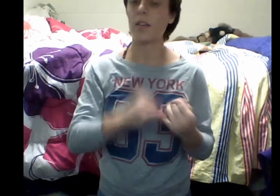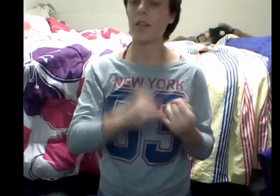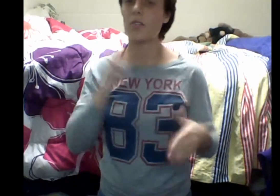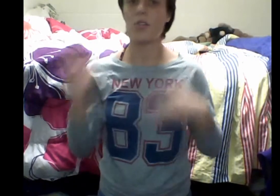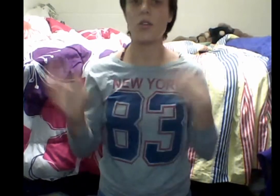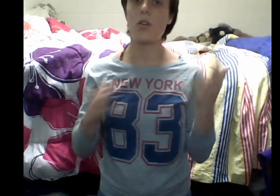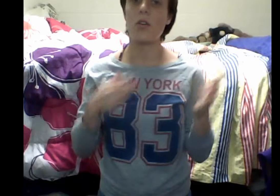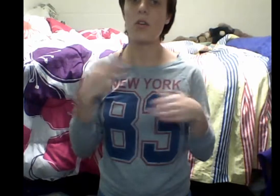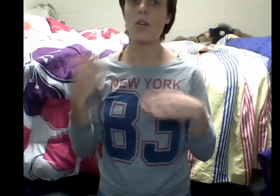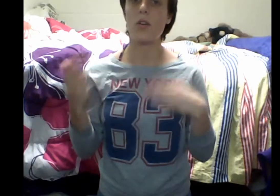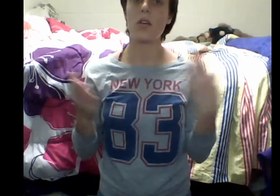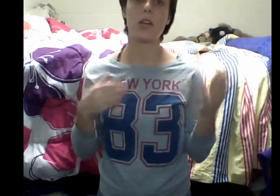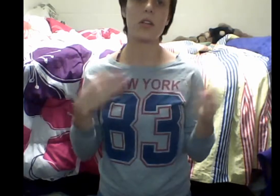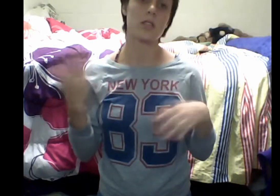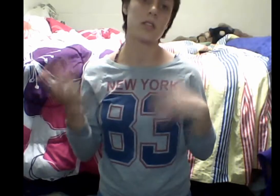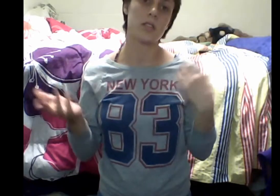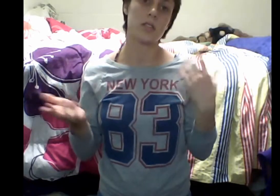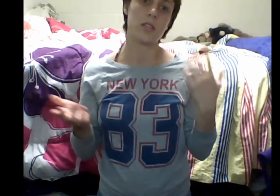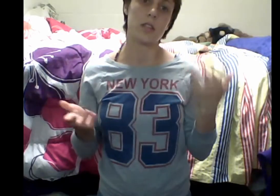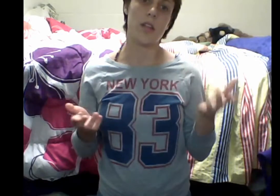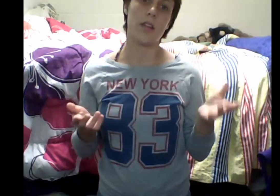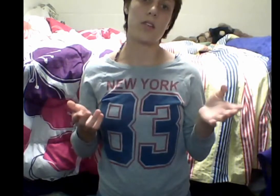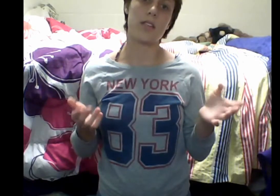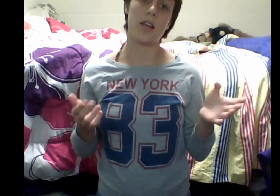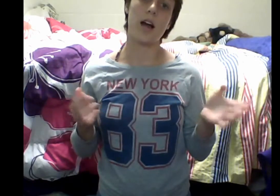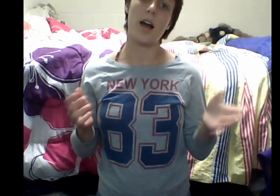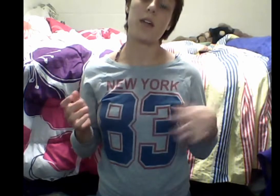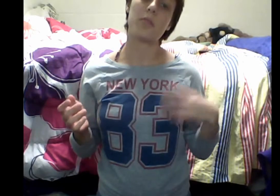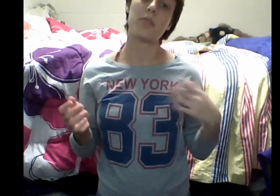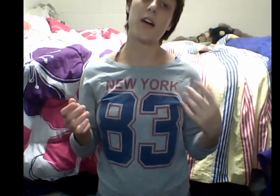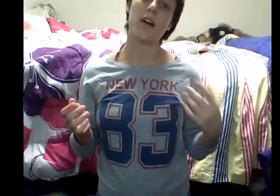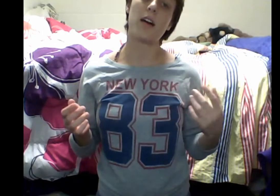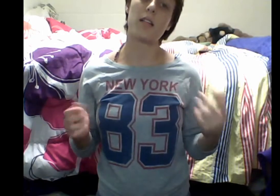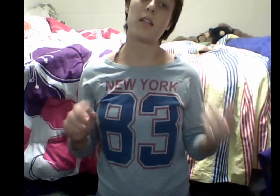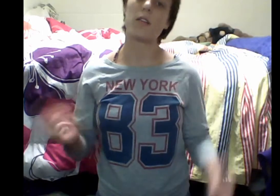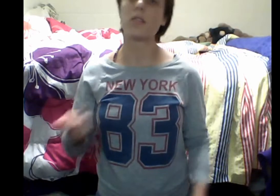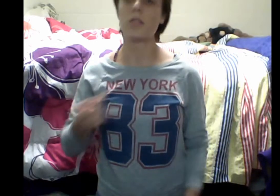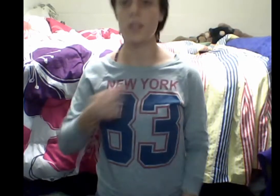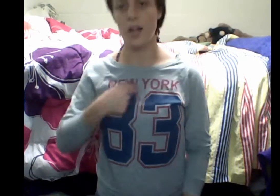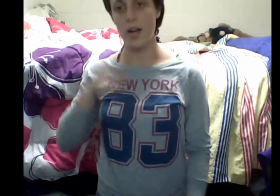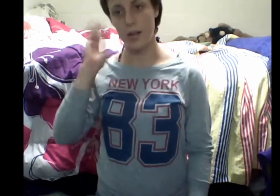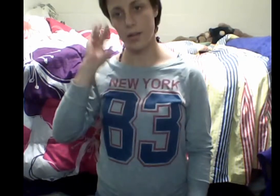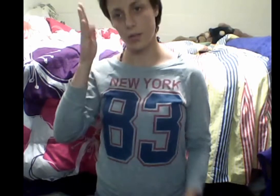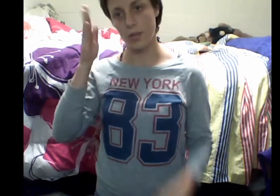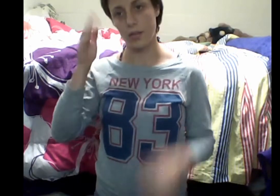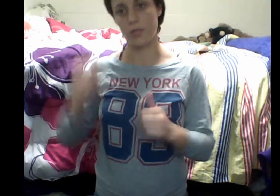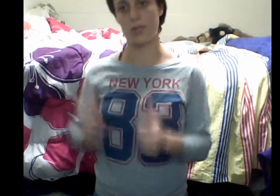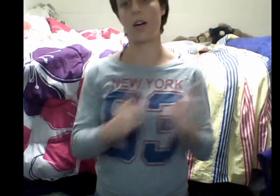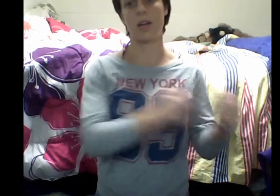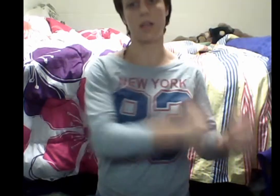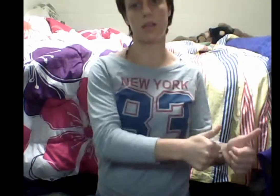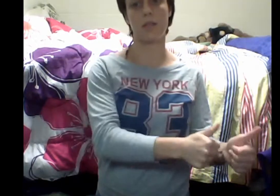unending joy. And then it goes, I will follow, I will follow.